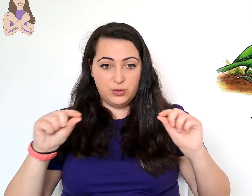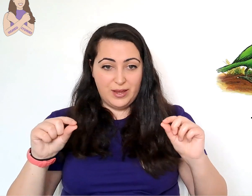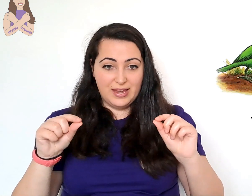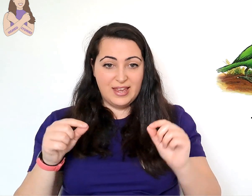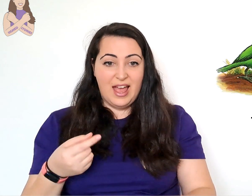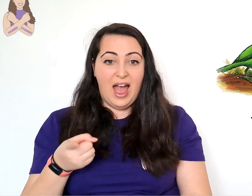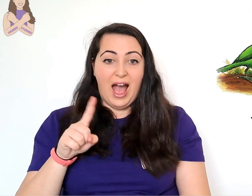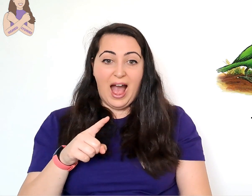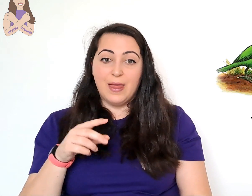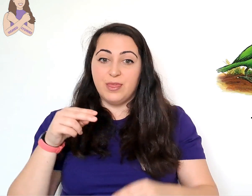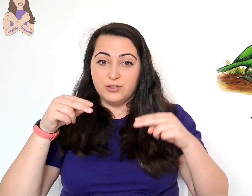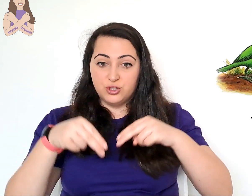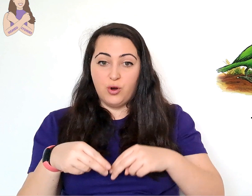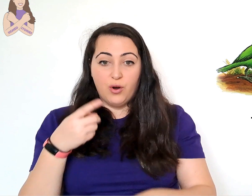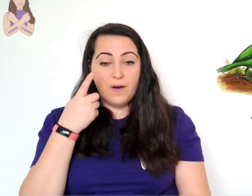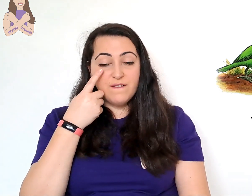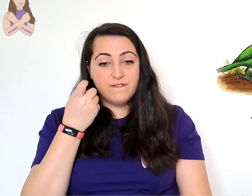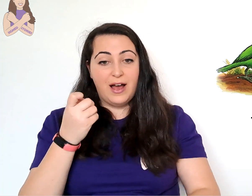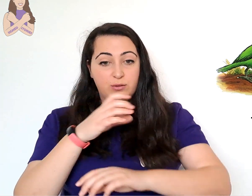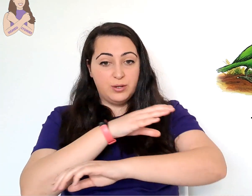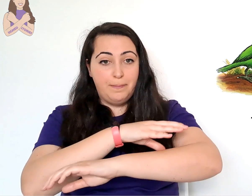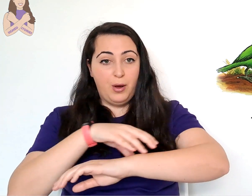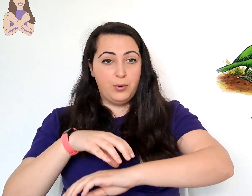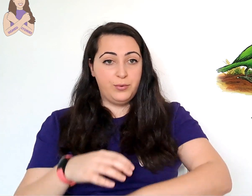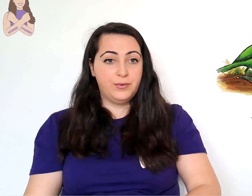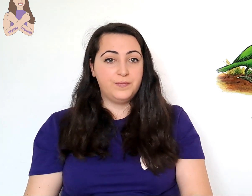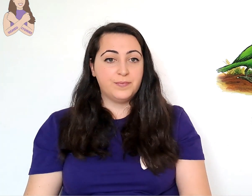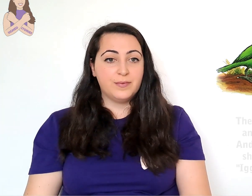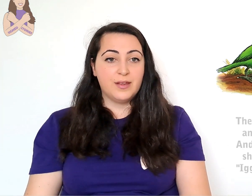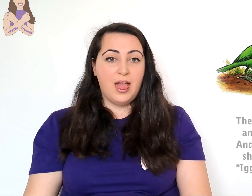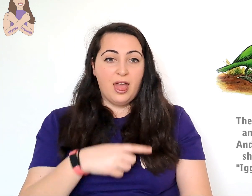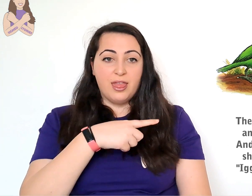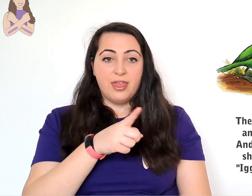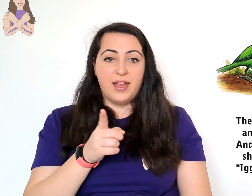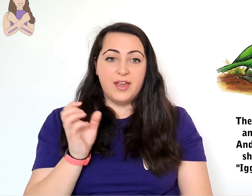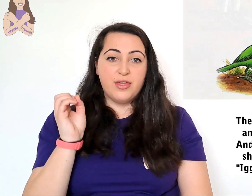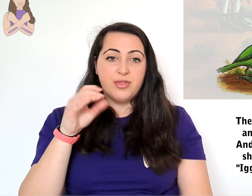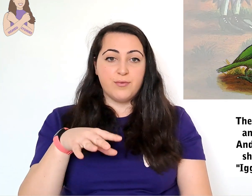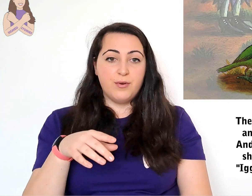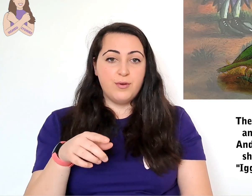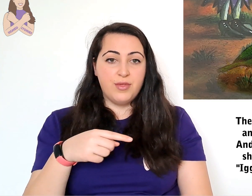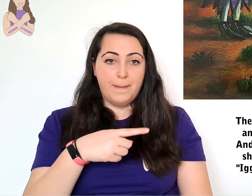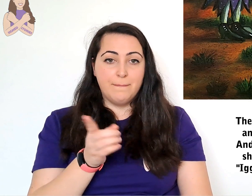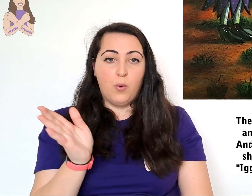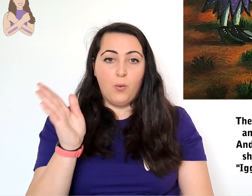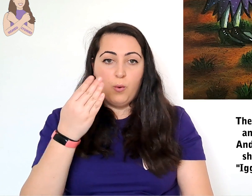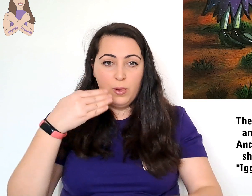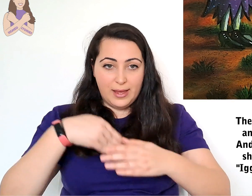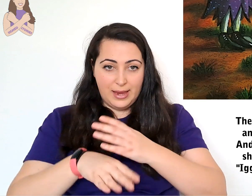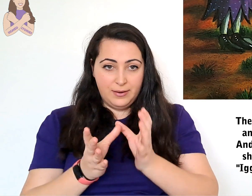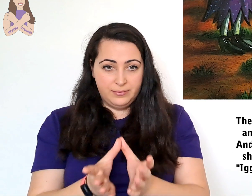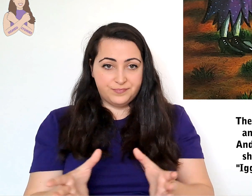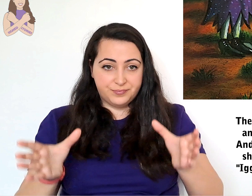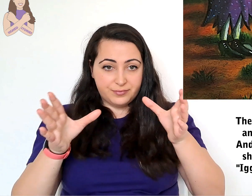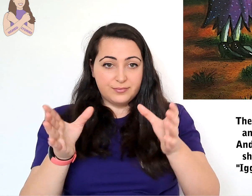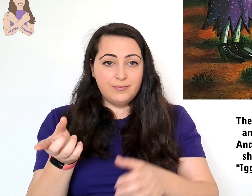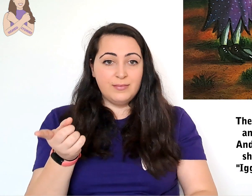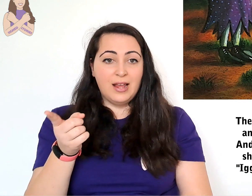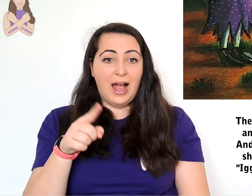twig, and the dog found a bone. They threw them all in, and